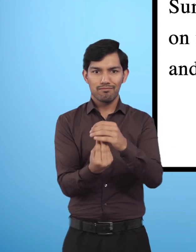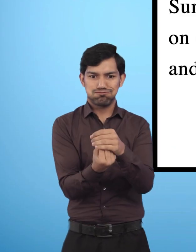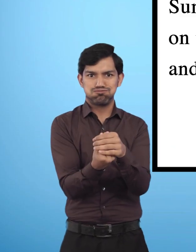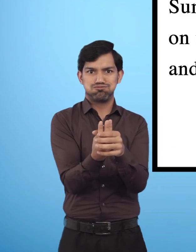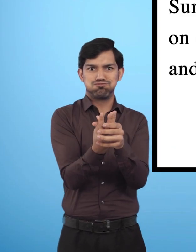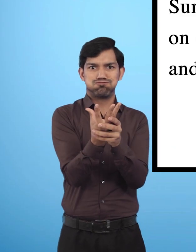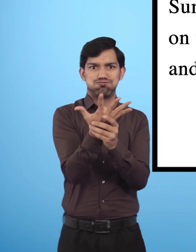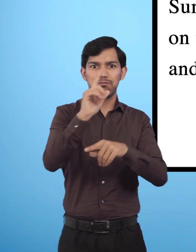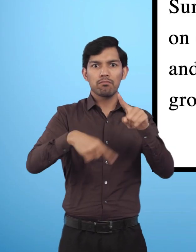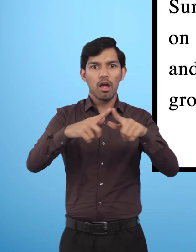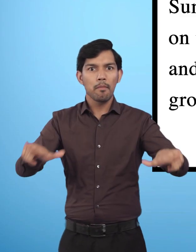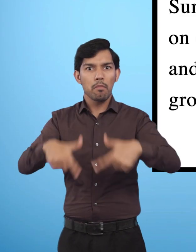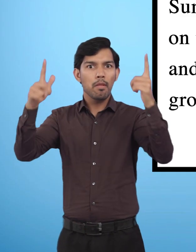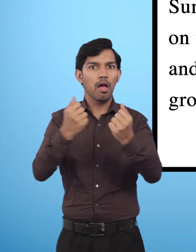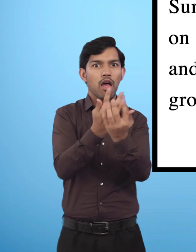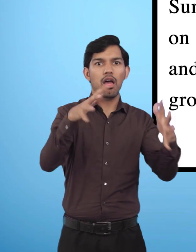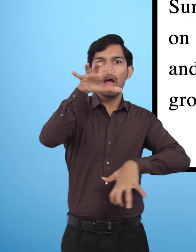Animals eat plants and grow.